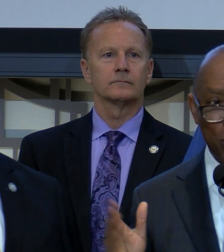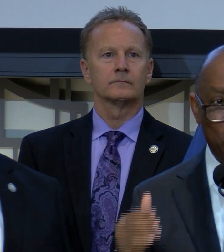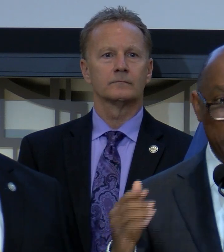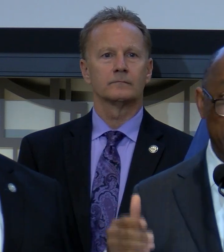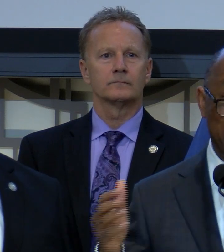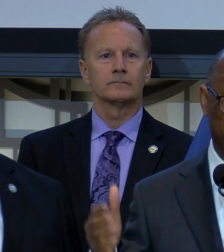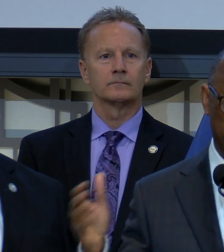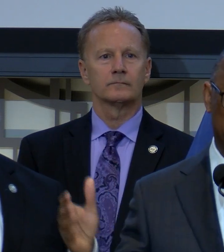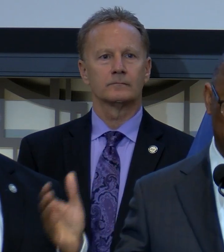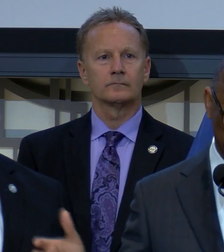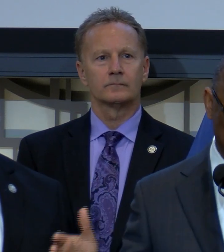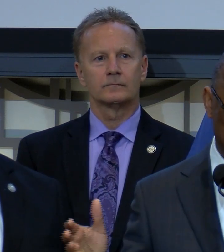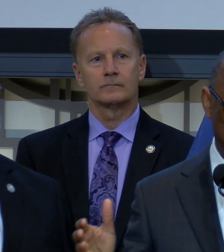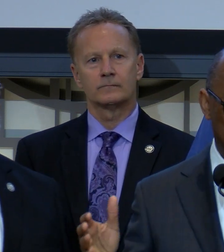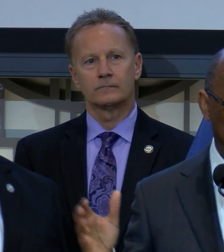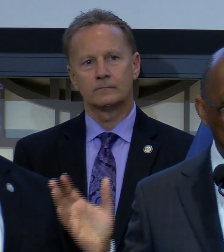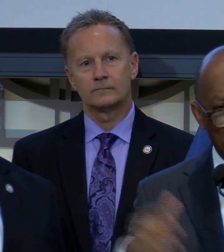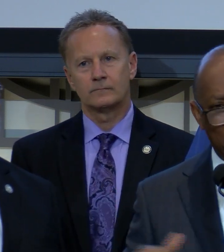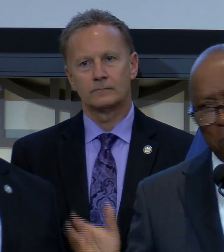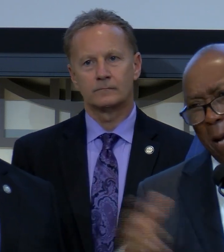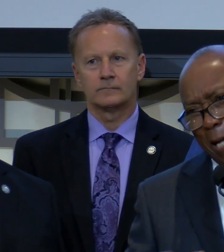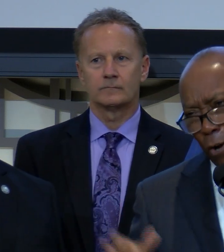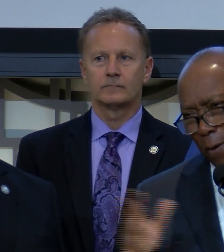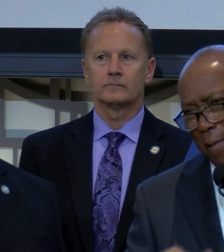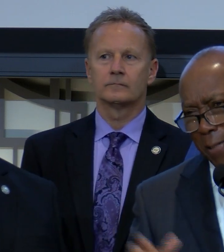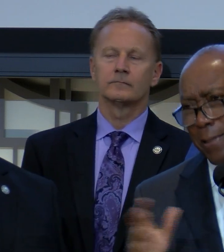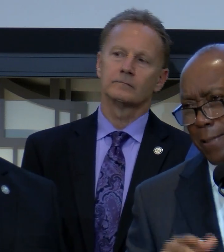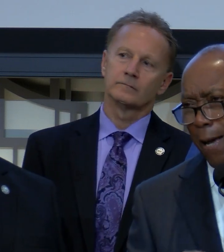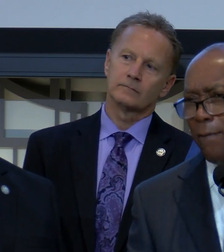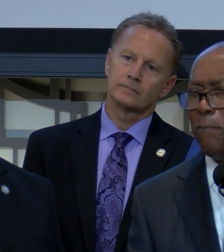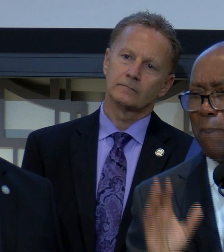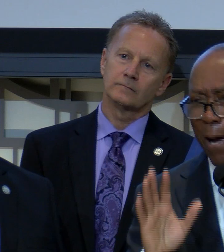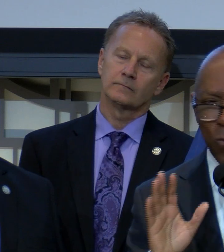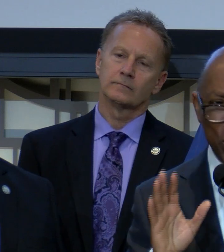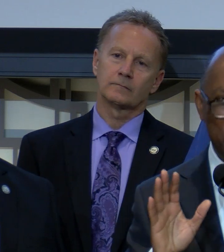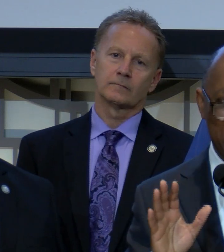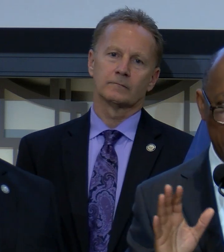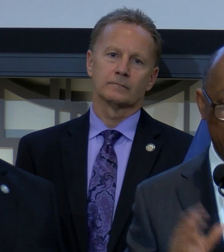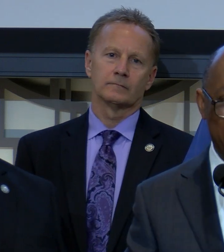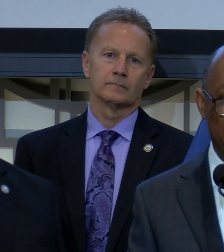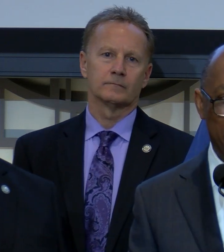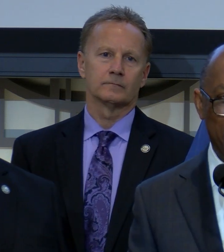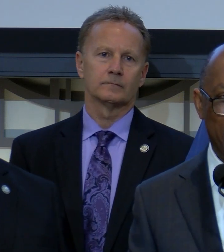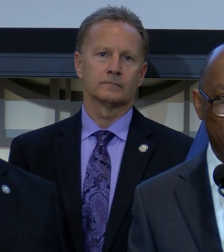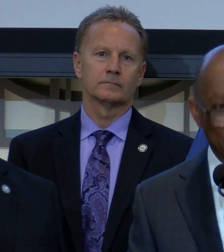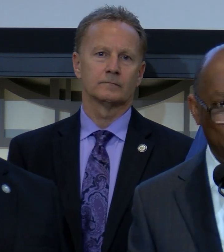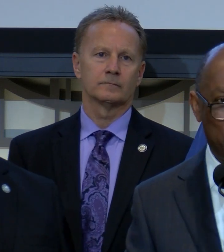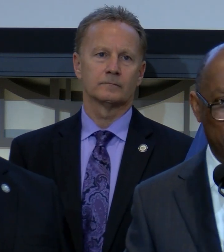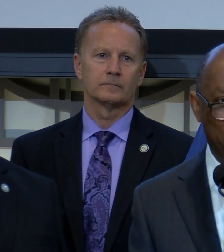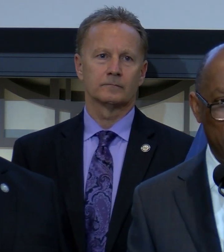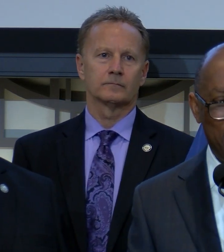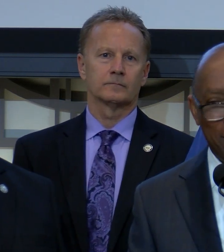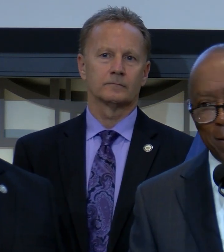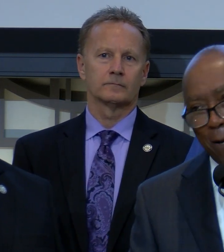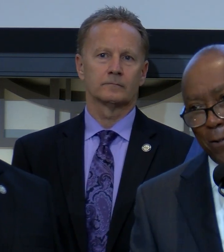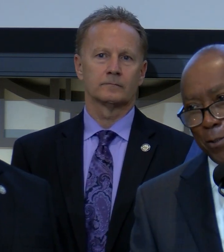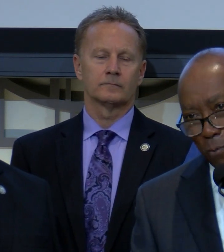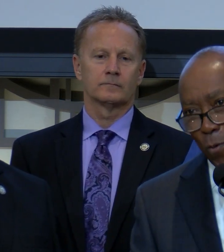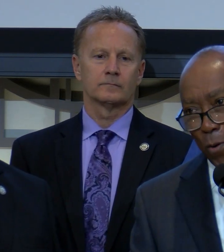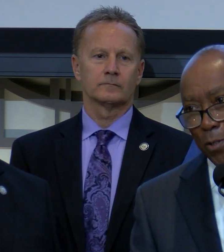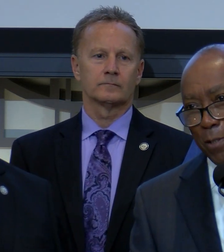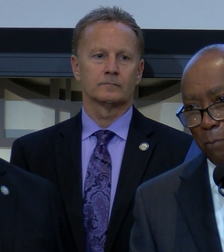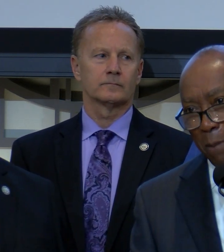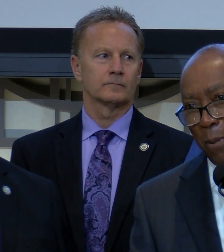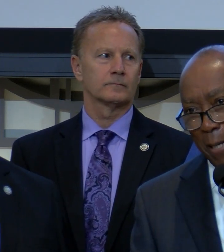way. So please tell these visitors, you don't have to buy all of that stuff. Buy what you need. In Houston, there